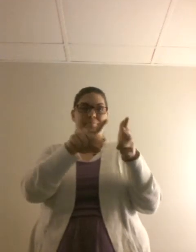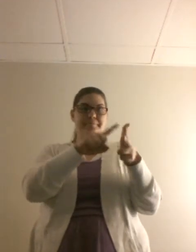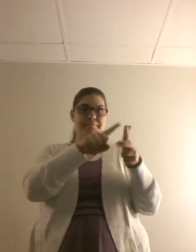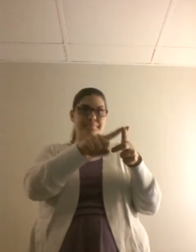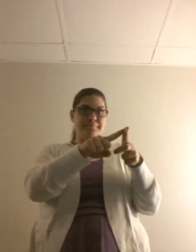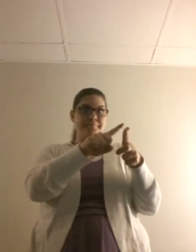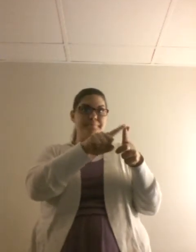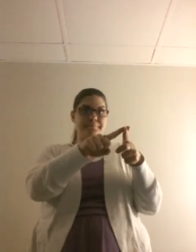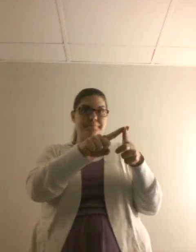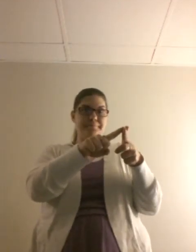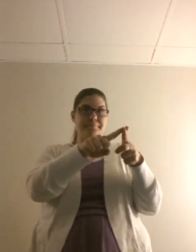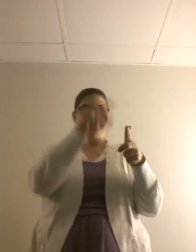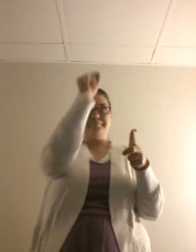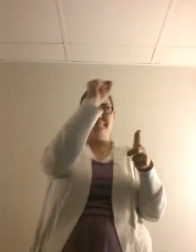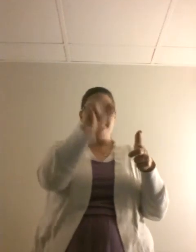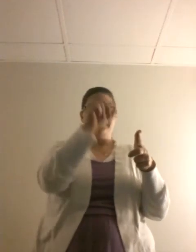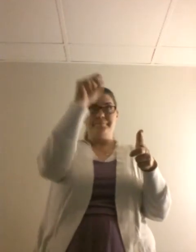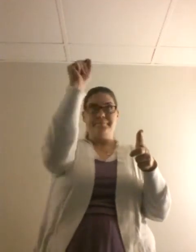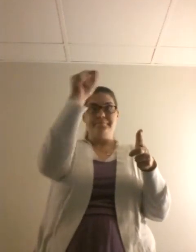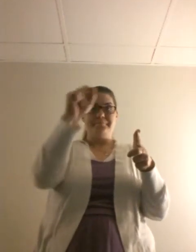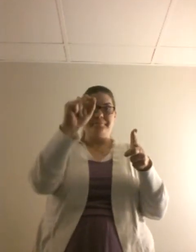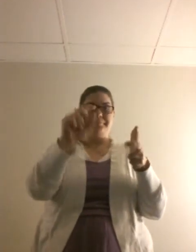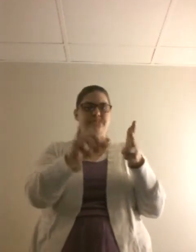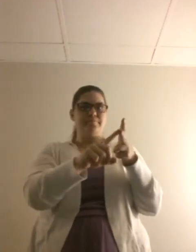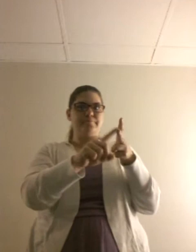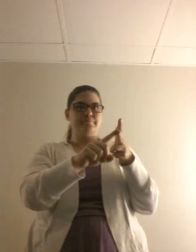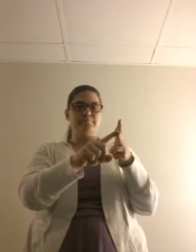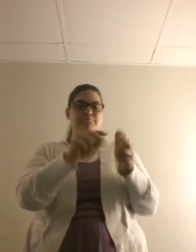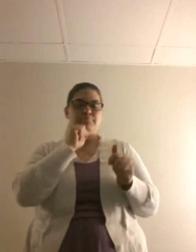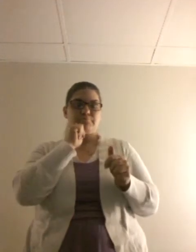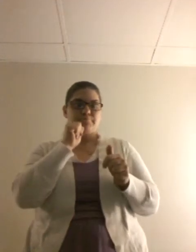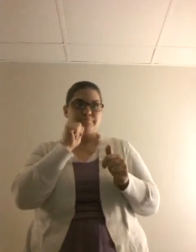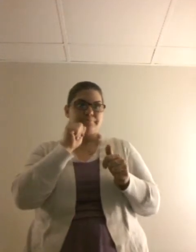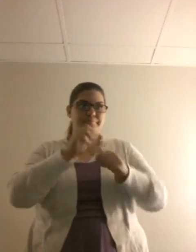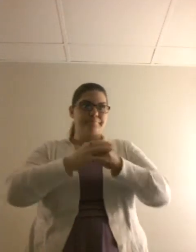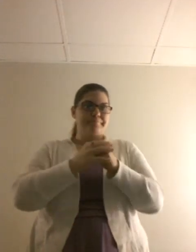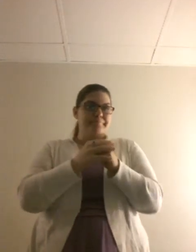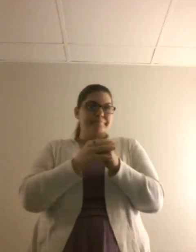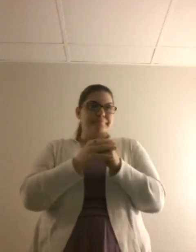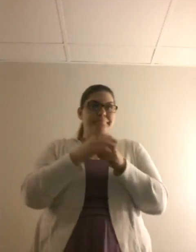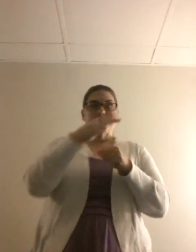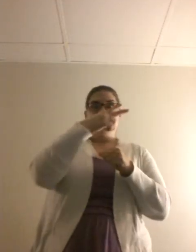I now have 4 out of 6 shaded, so 4/6. And if I cut it